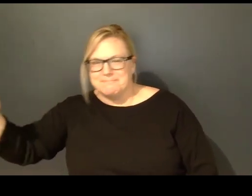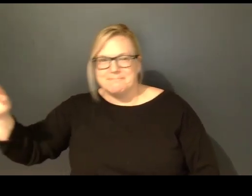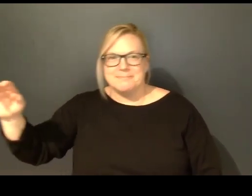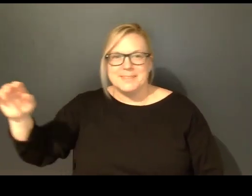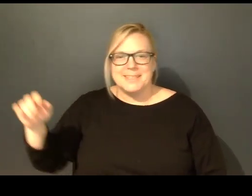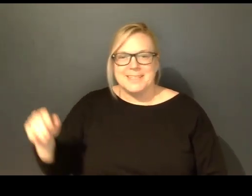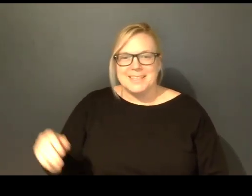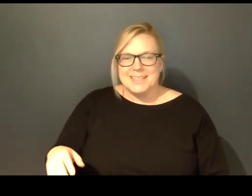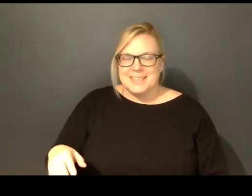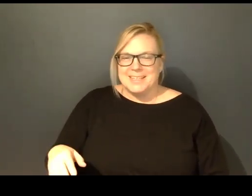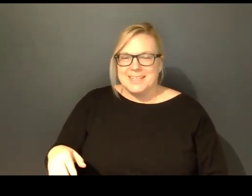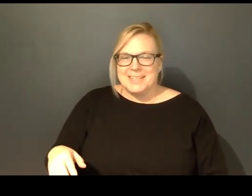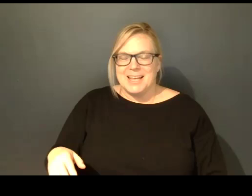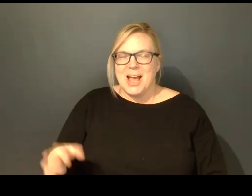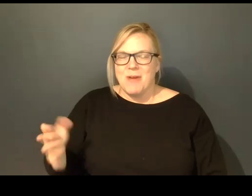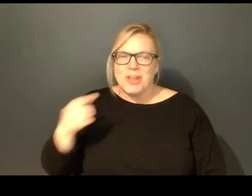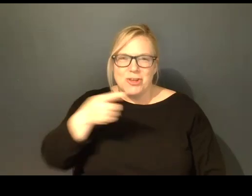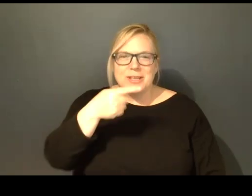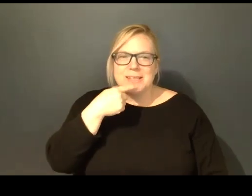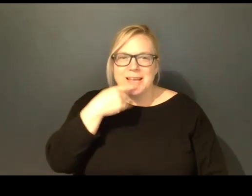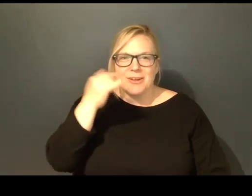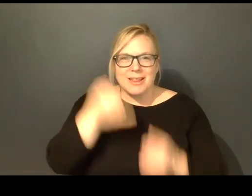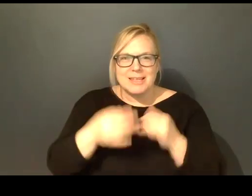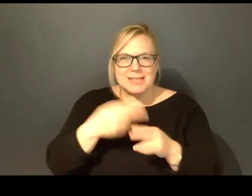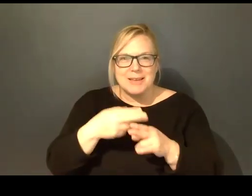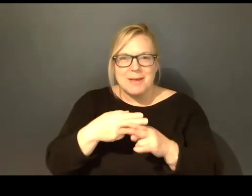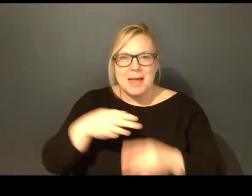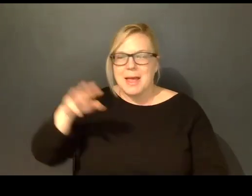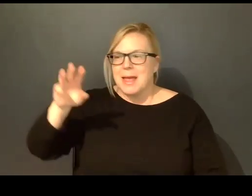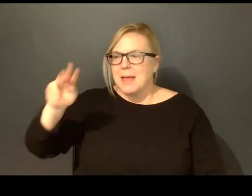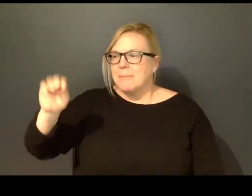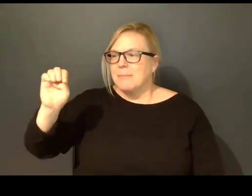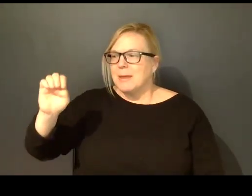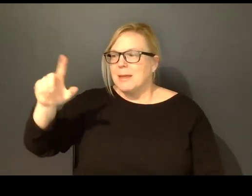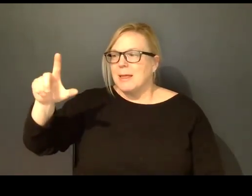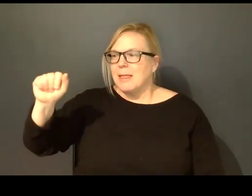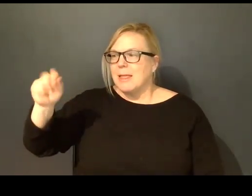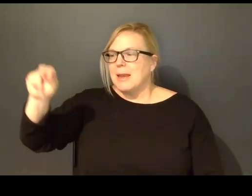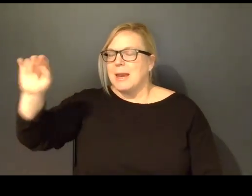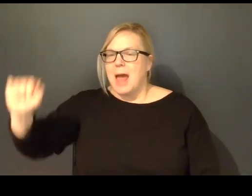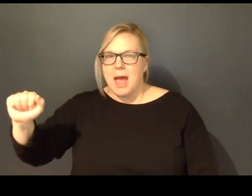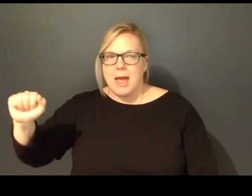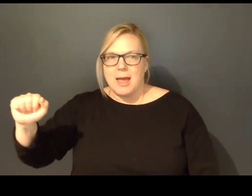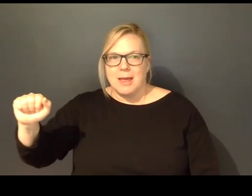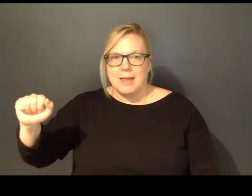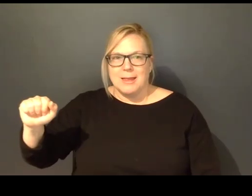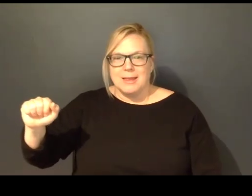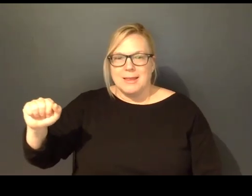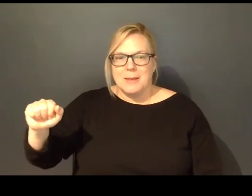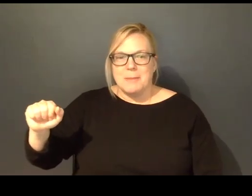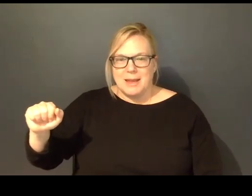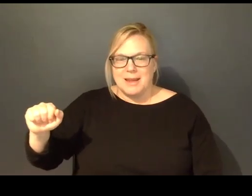Milena. I want to hear you say it, Milena. Milena. Say Milena. If you can get Milena right, I'll forgive you my last name.